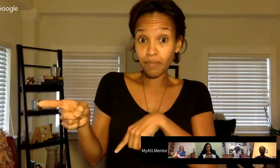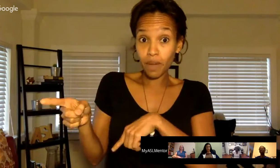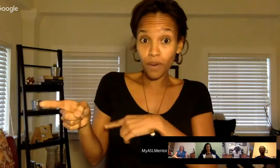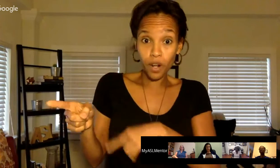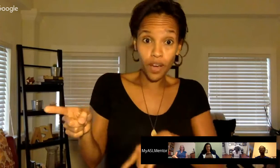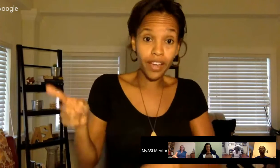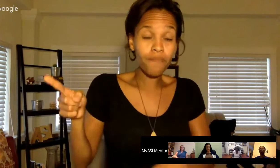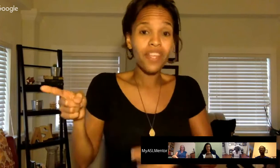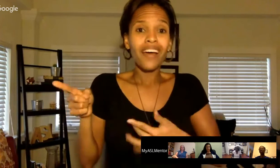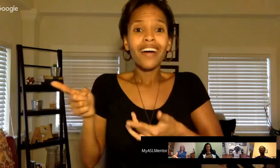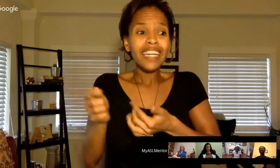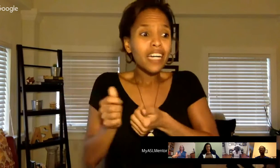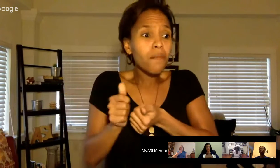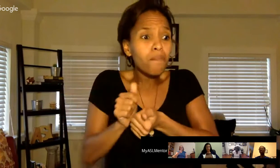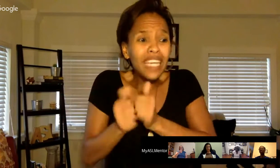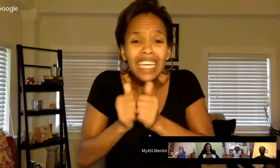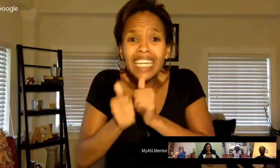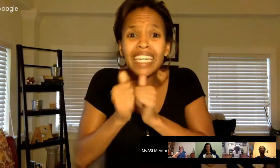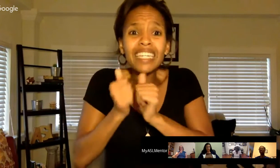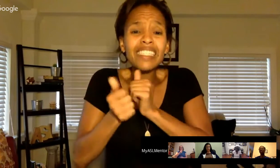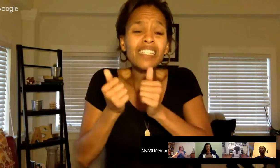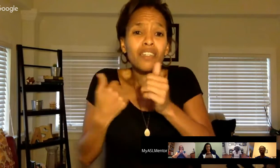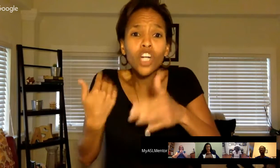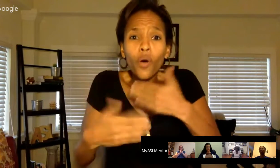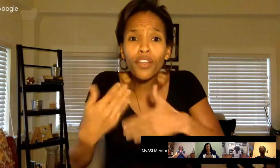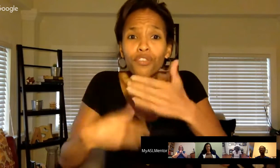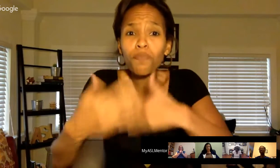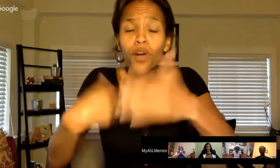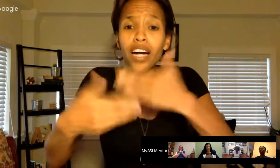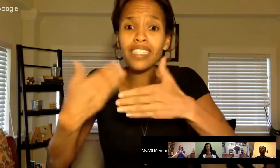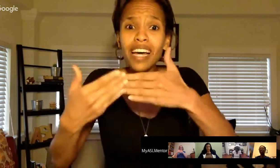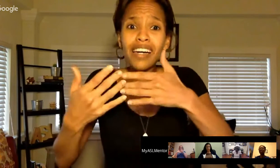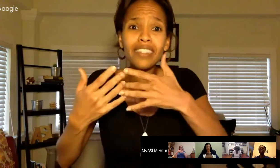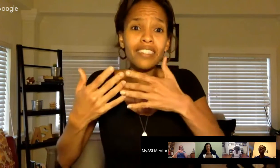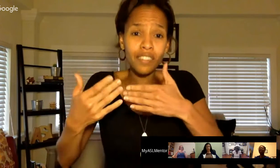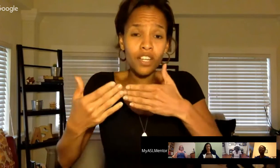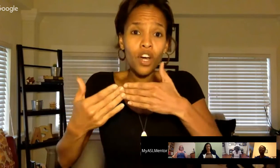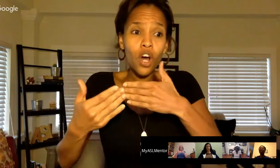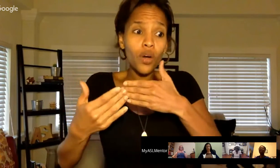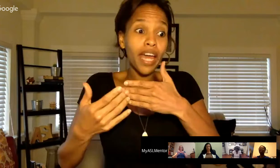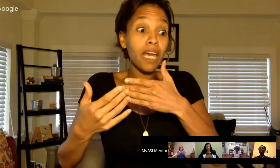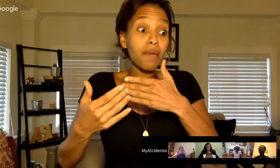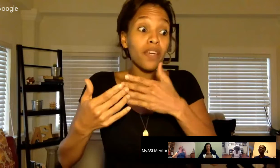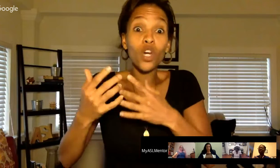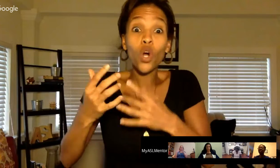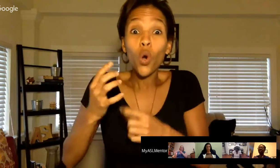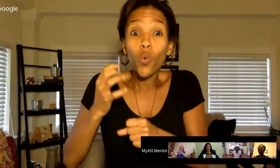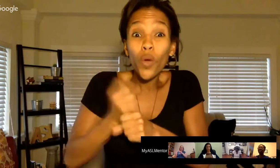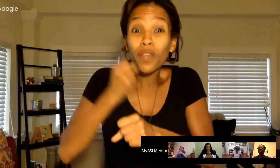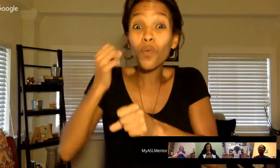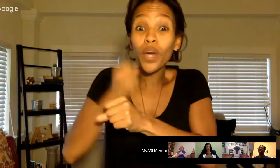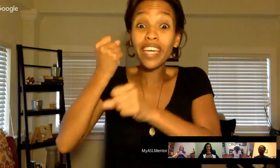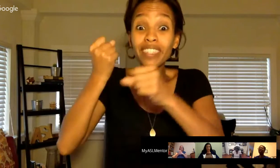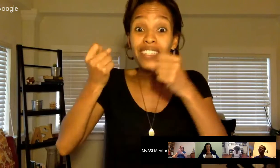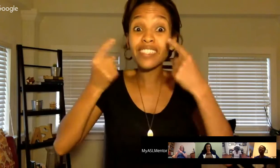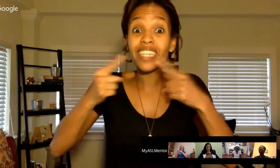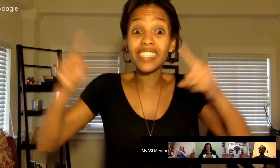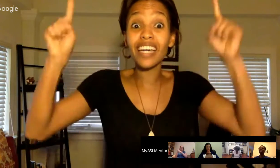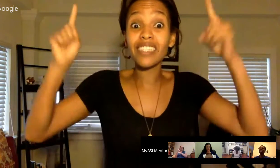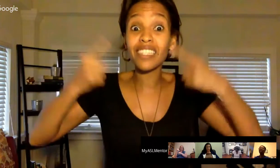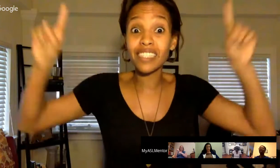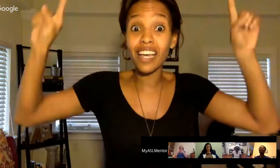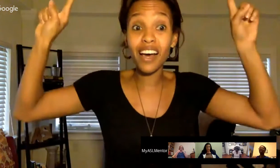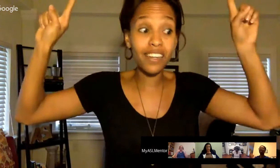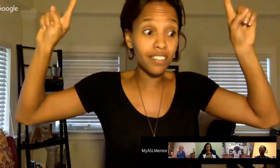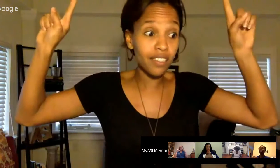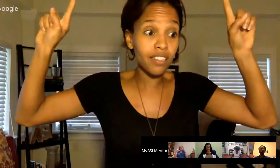going to set them up right away, compete, going through the process, okay, maybe win-win,